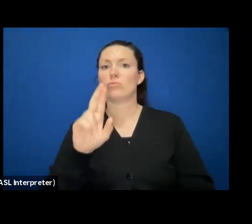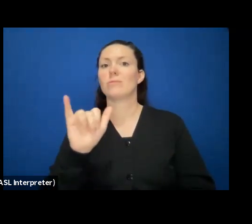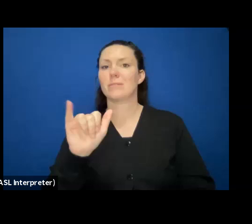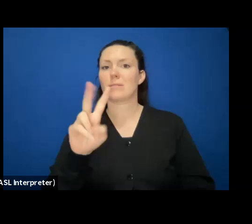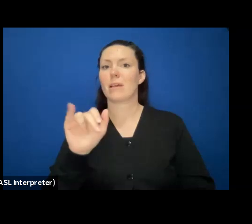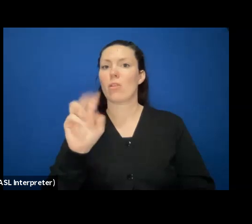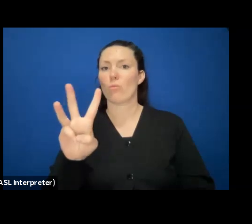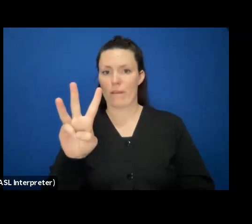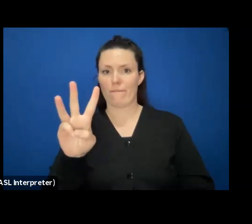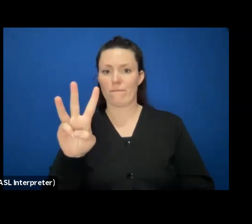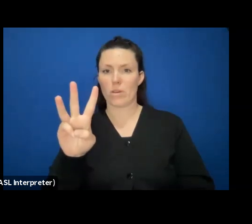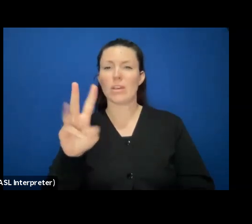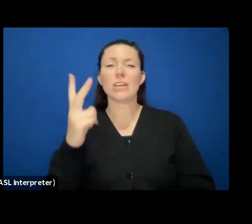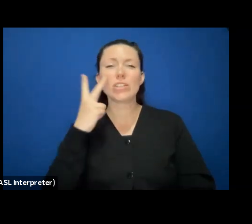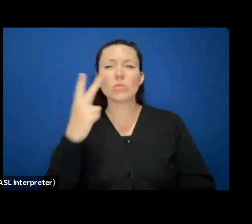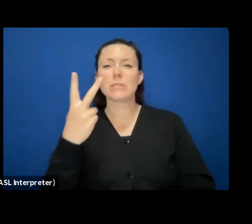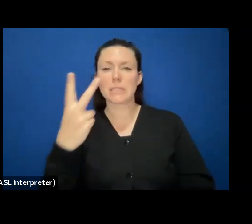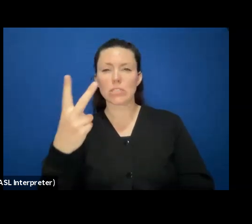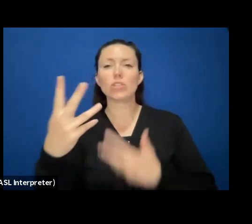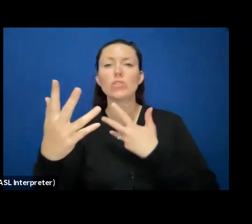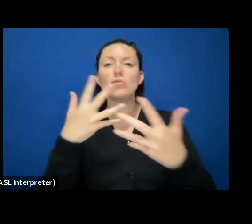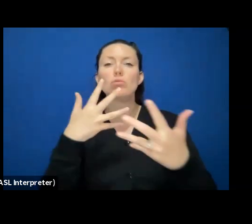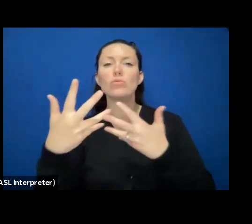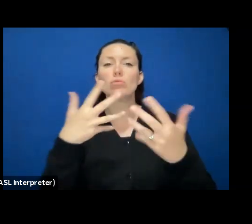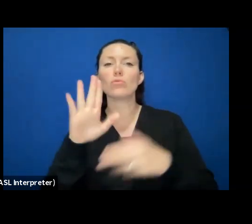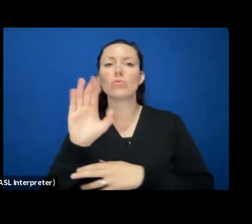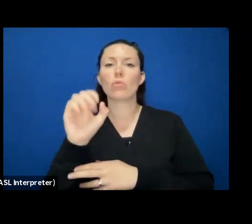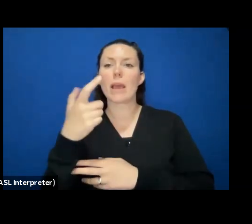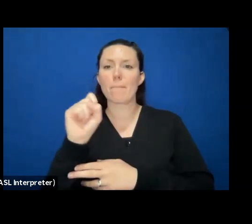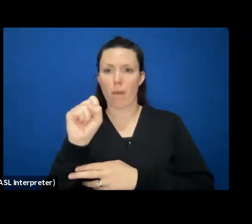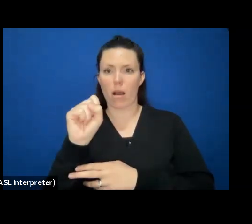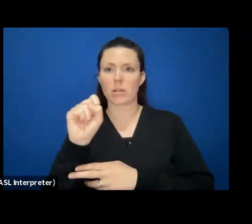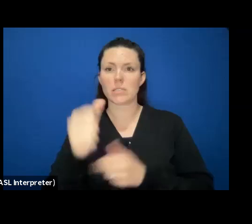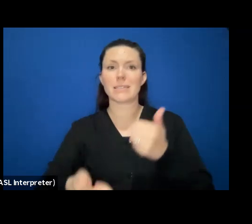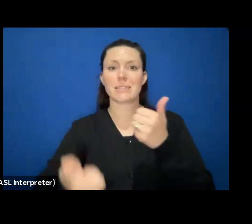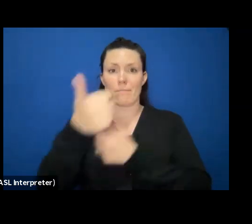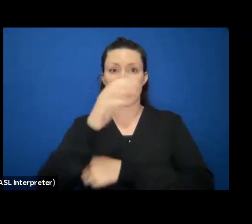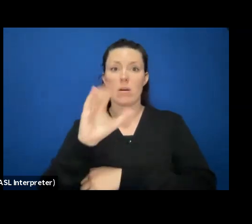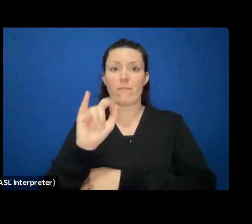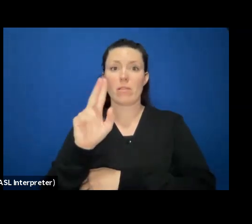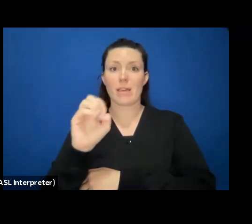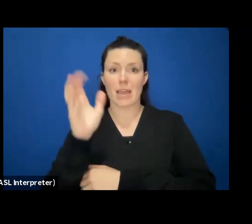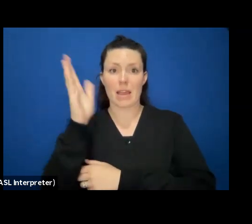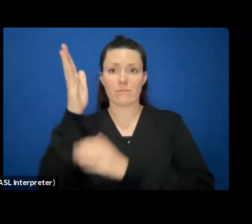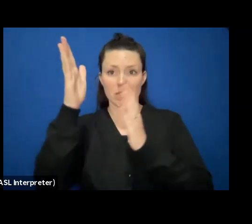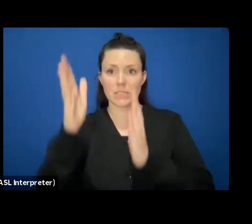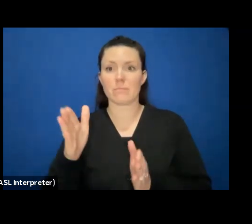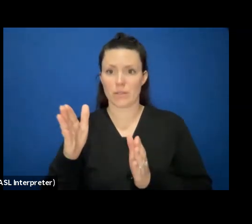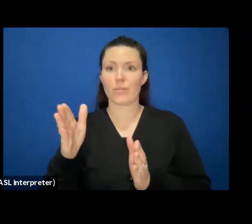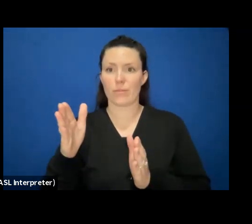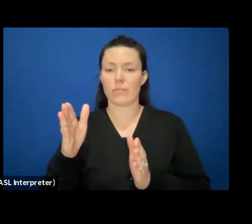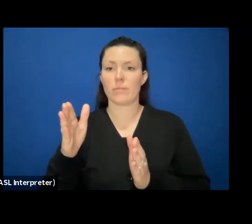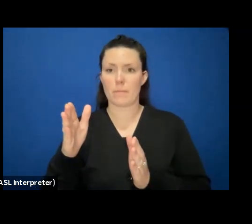see if there are two gray boxes above the active speaker, which is probably Georgina right now.